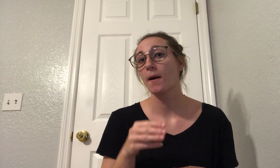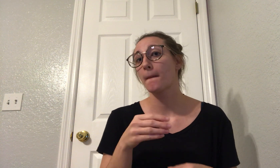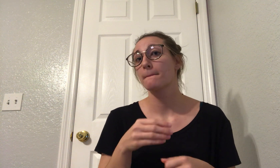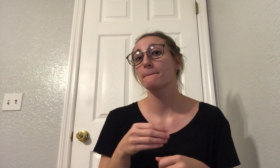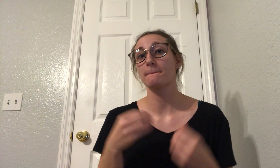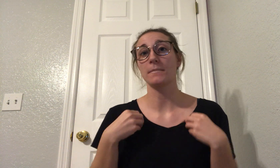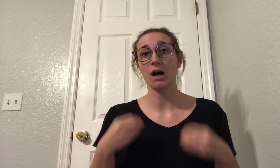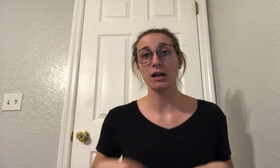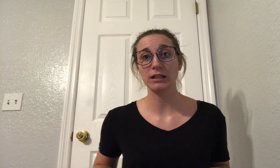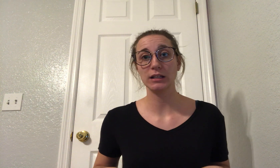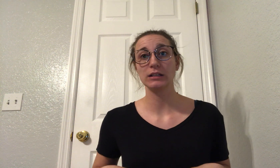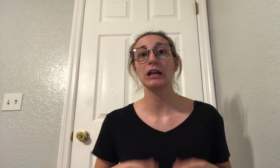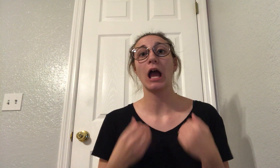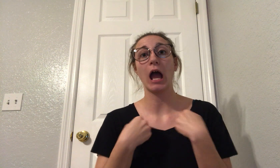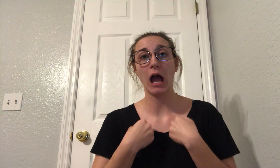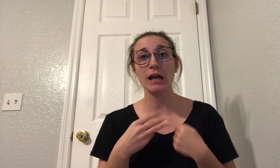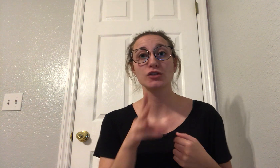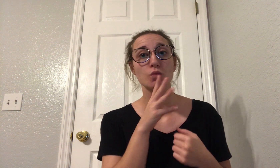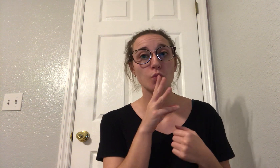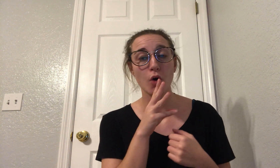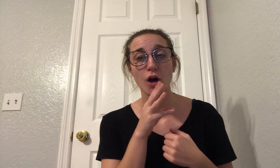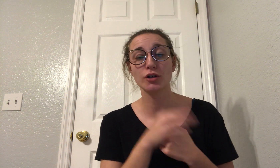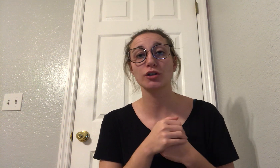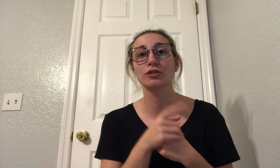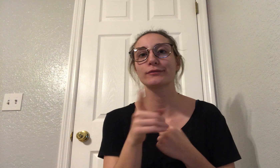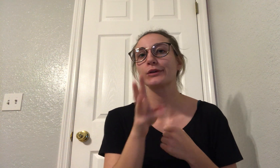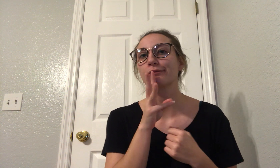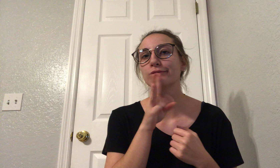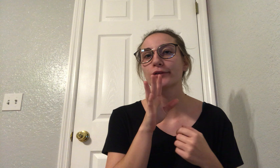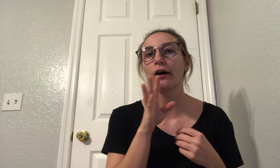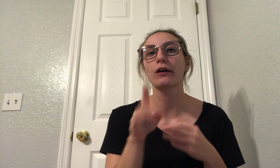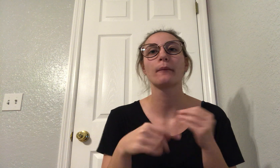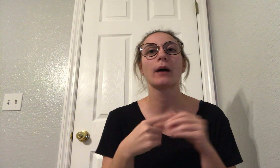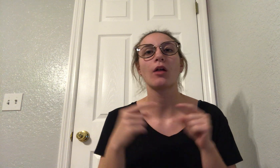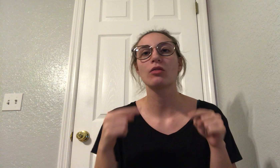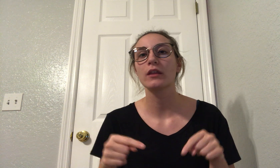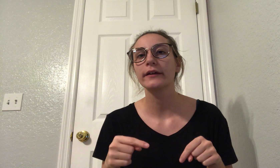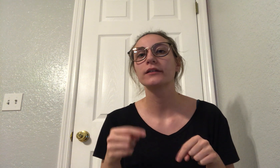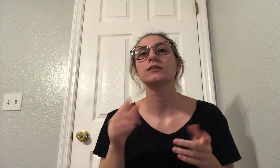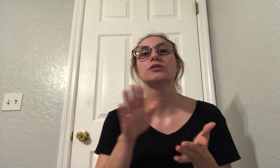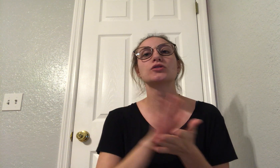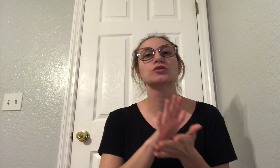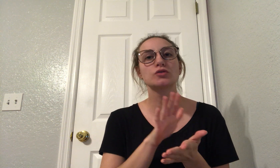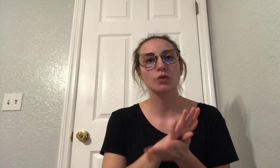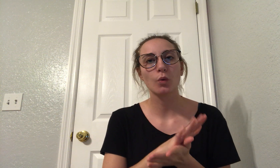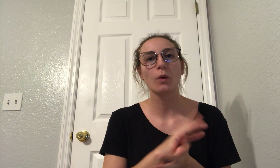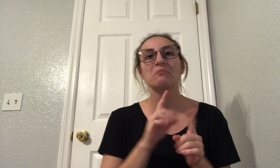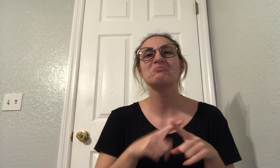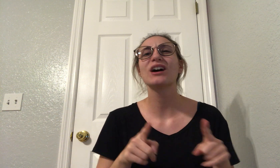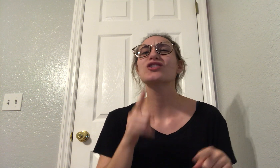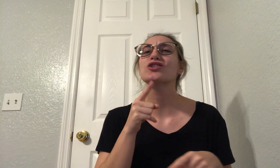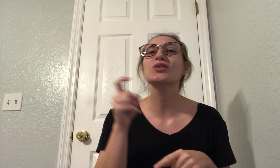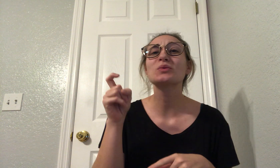you talk about that when you're younger in school. You need water. It's free. And you don't need to